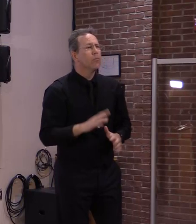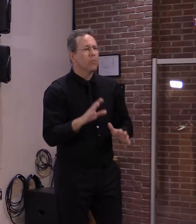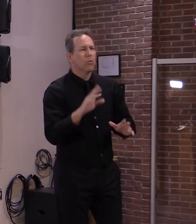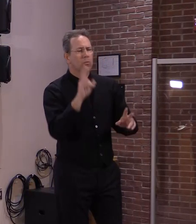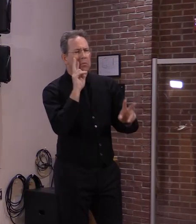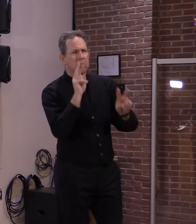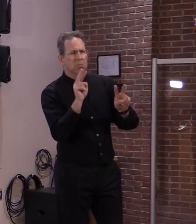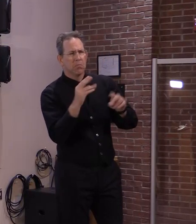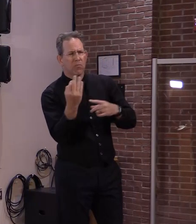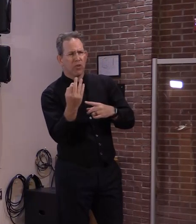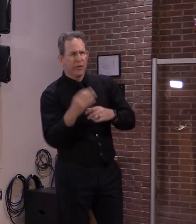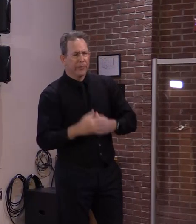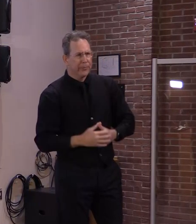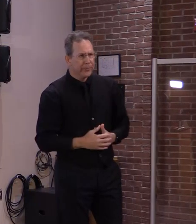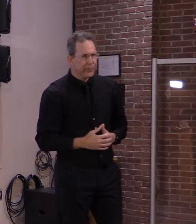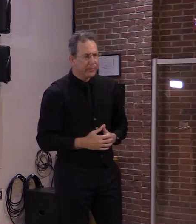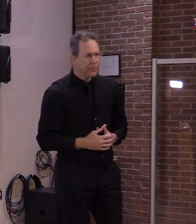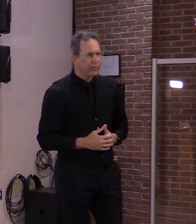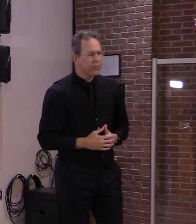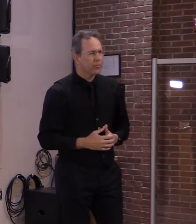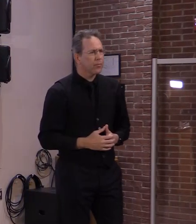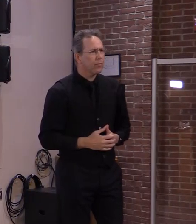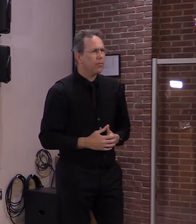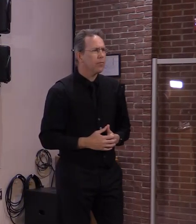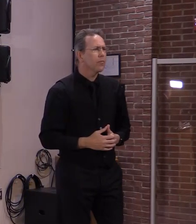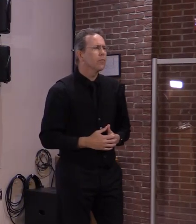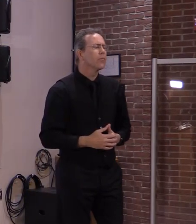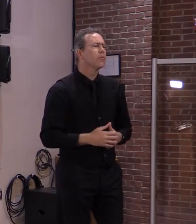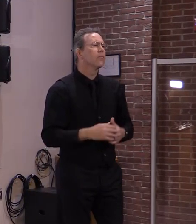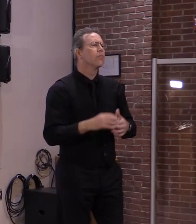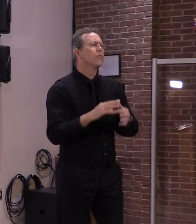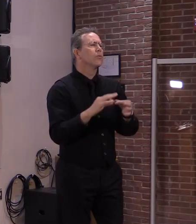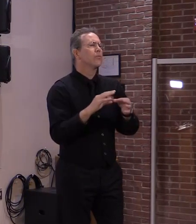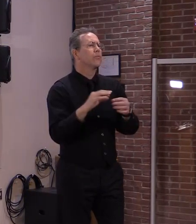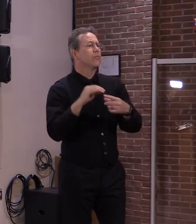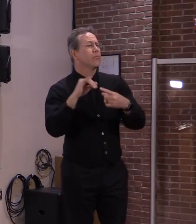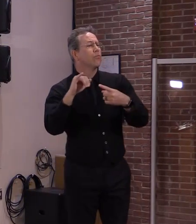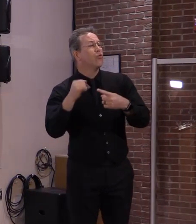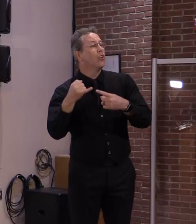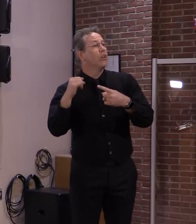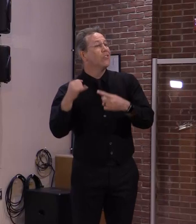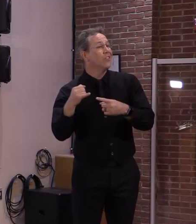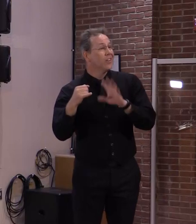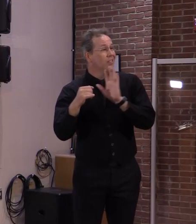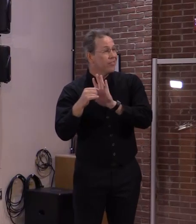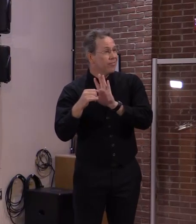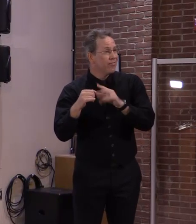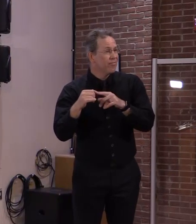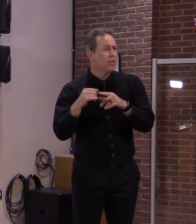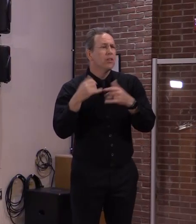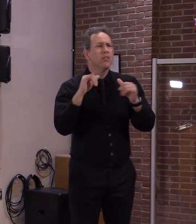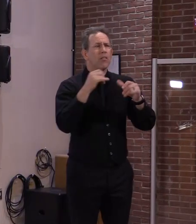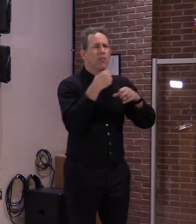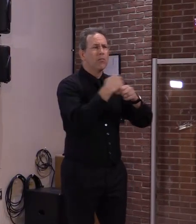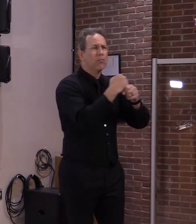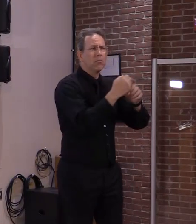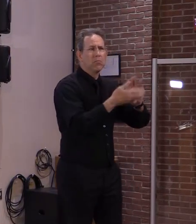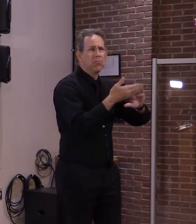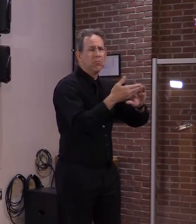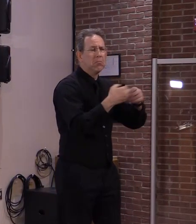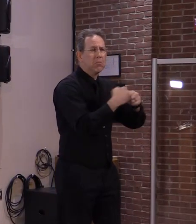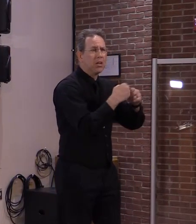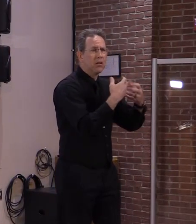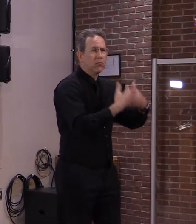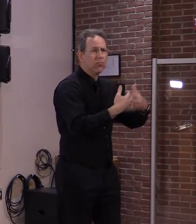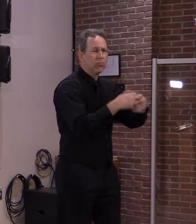speculation. They also said that J&J has continued to manufacture their